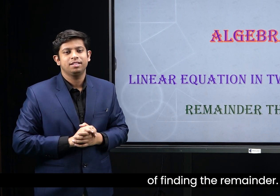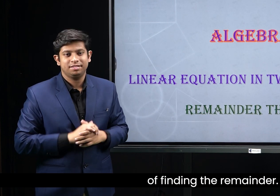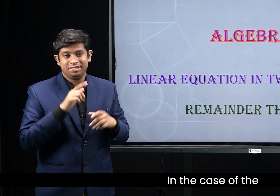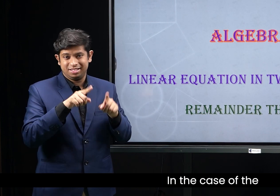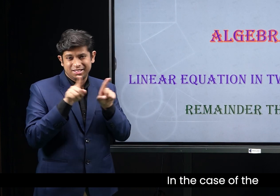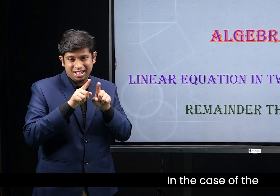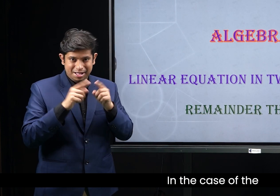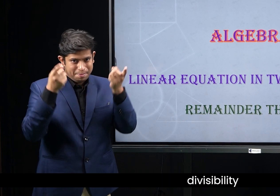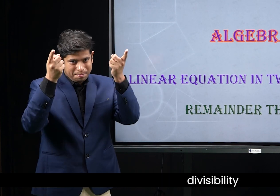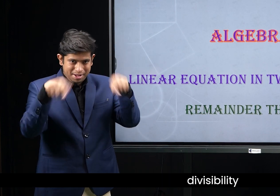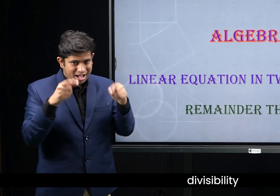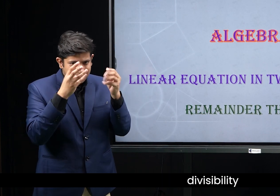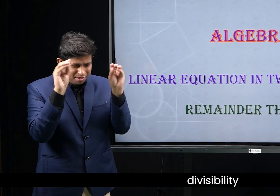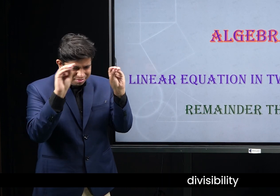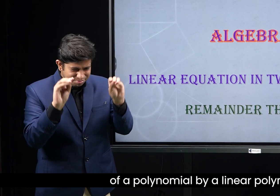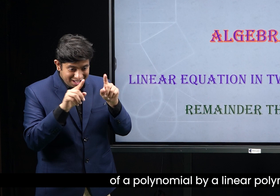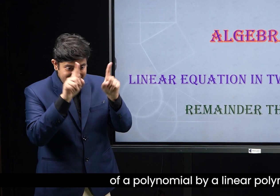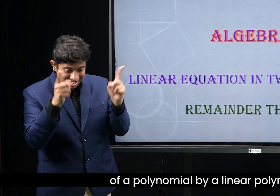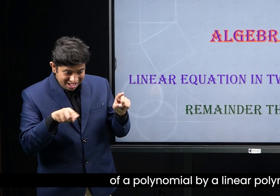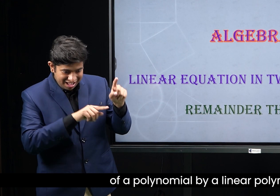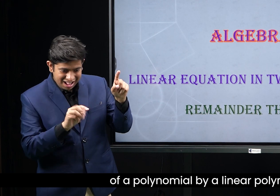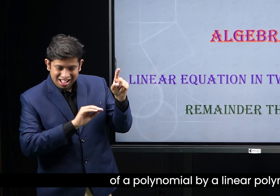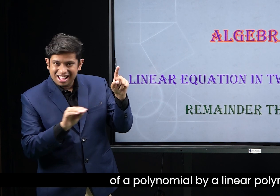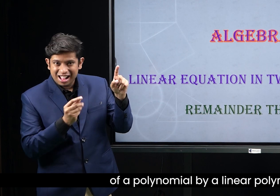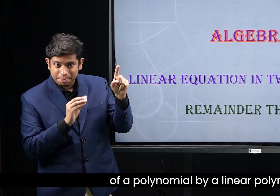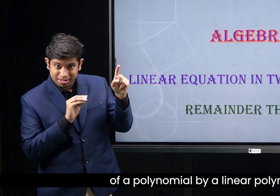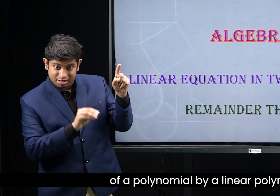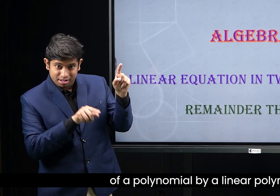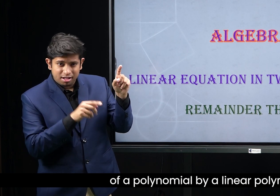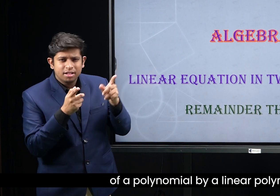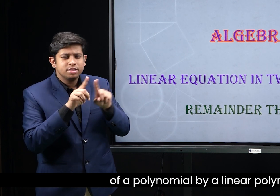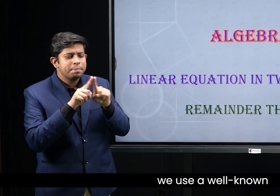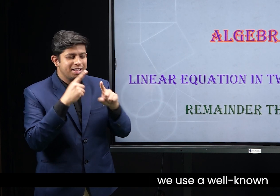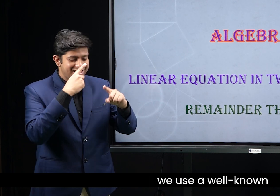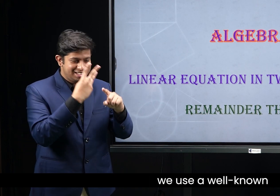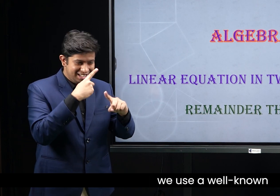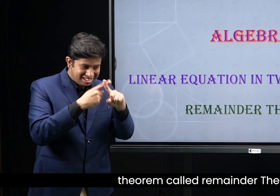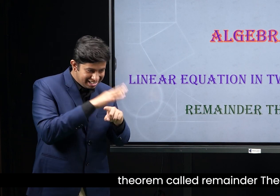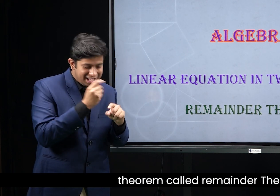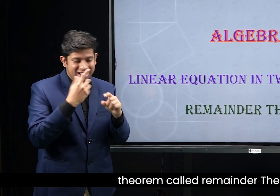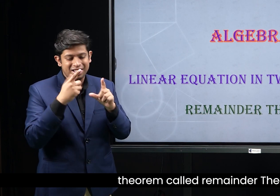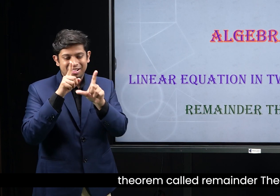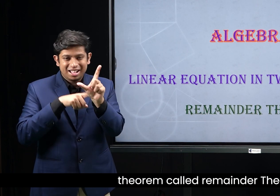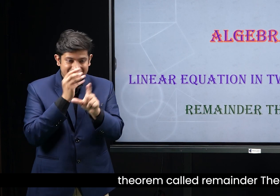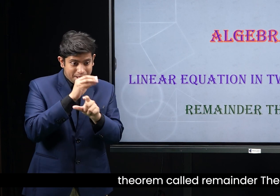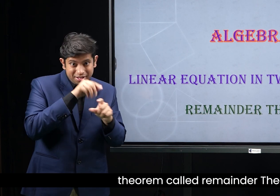In the case of the divisibility of a polynomial by a linear polynomial, we use a well-known theorem called remainder theorem.